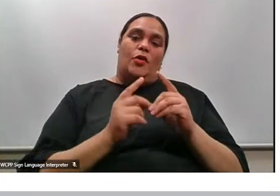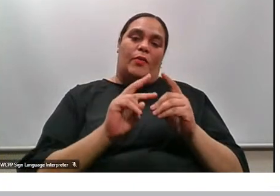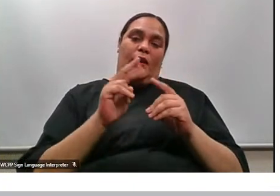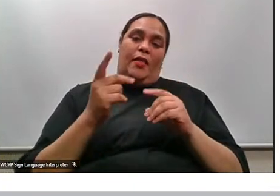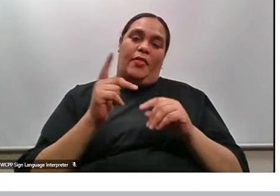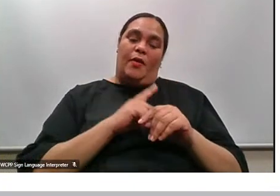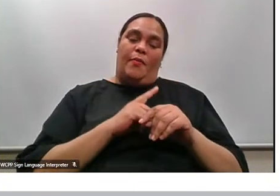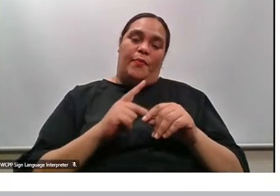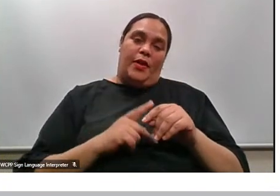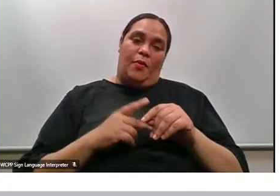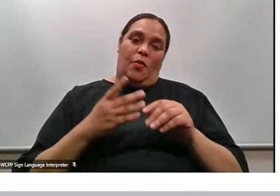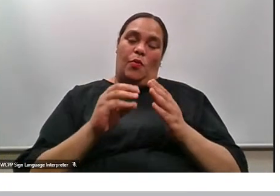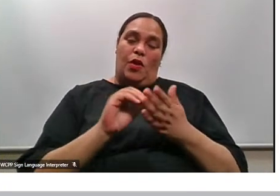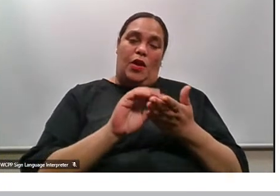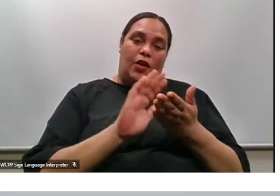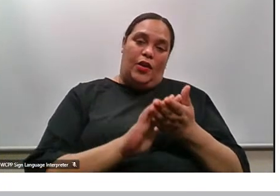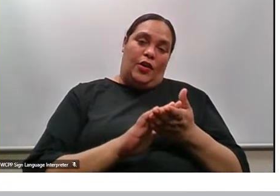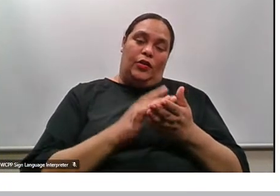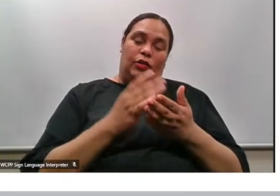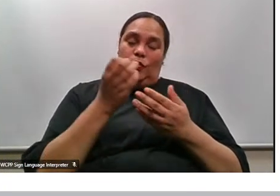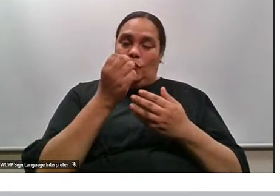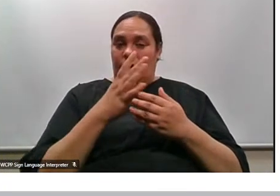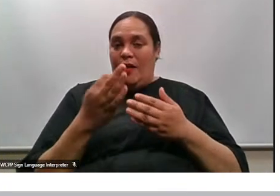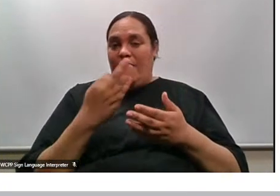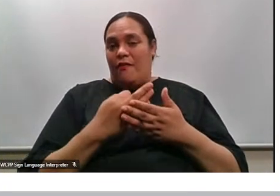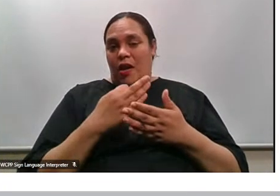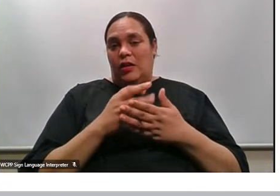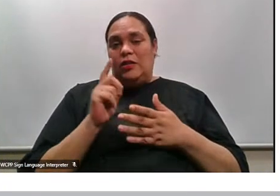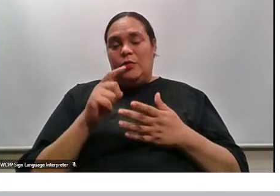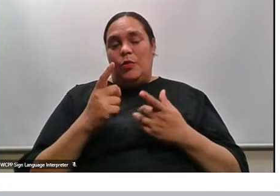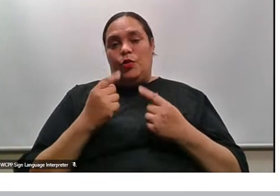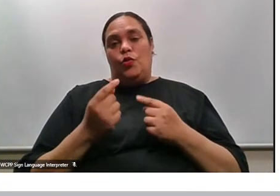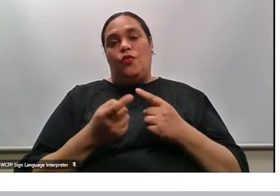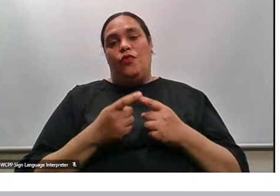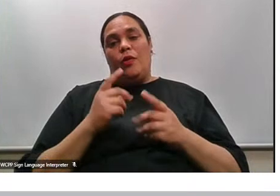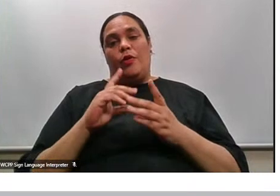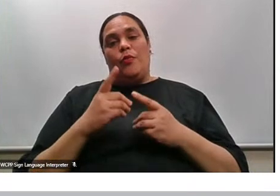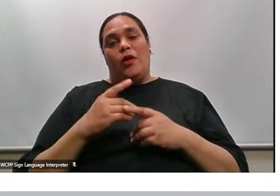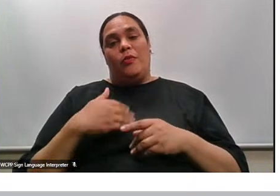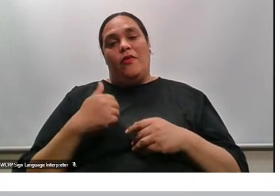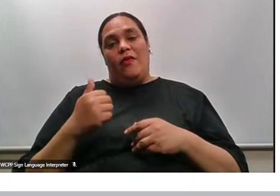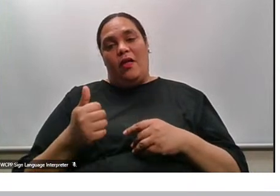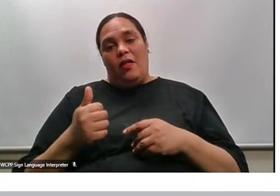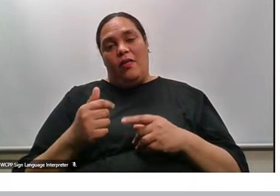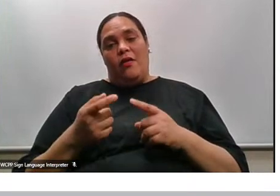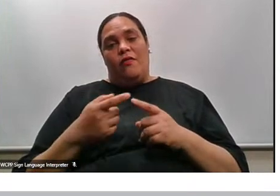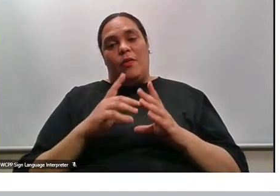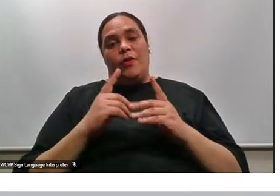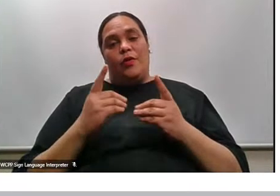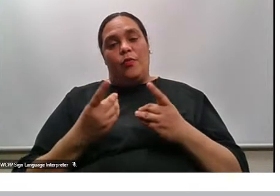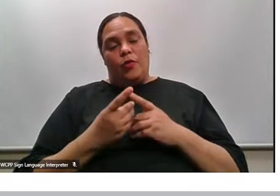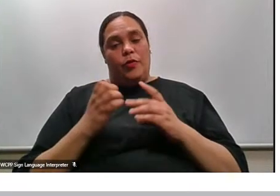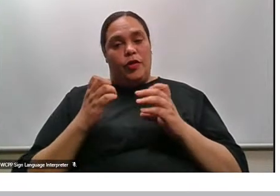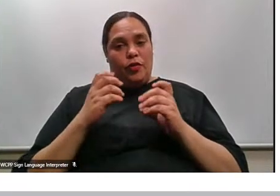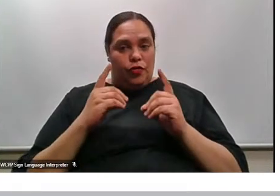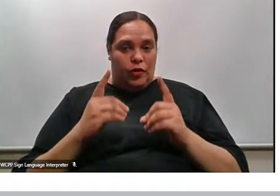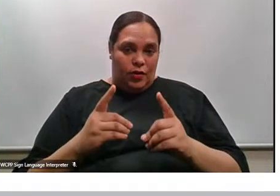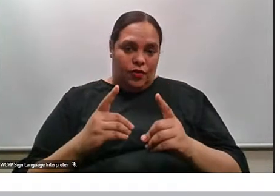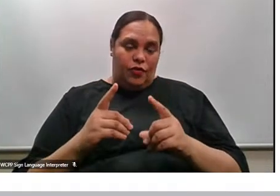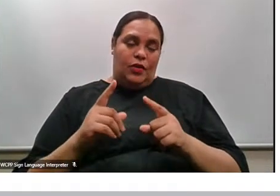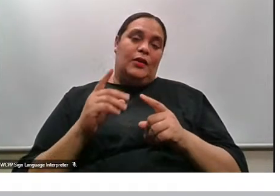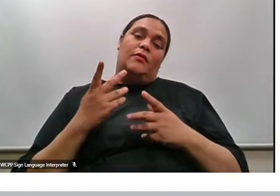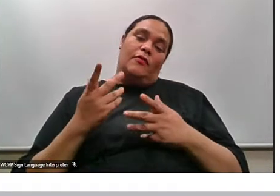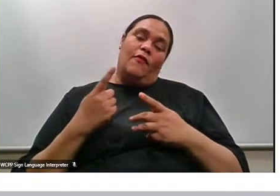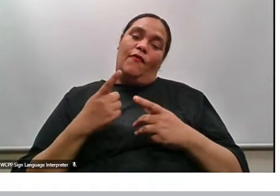Premier is on record to indicate that funding had to be taken from the Department of Health from the Department of Education in